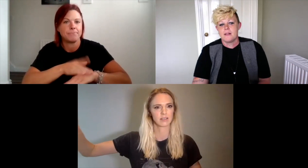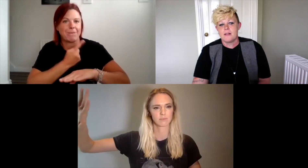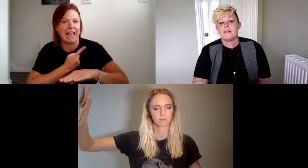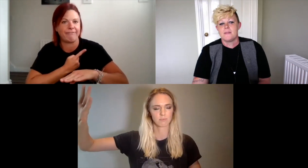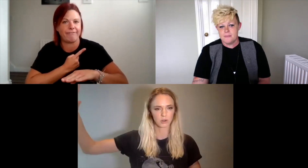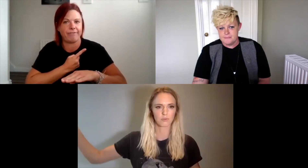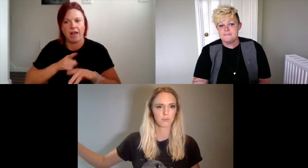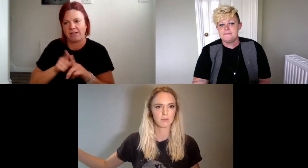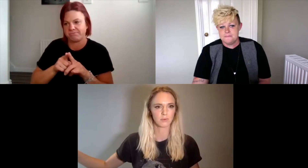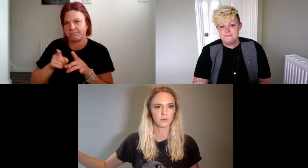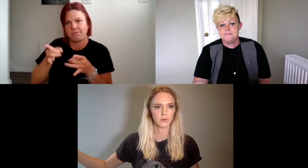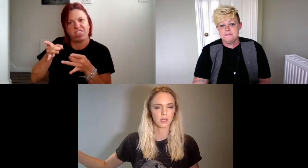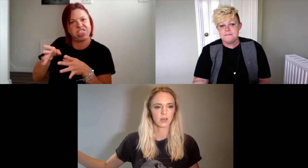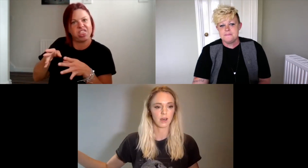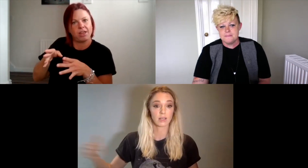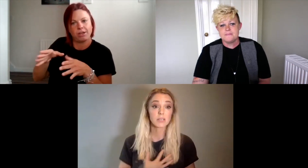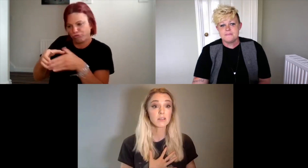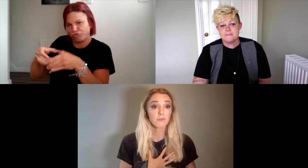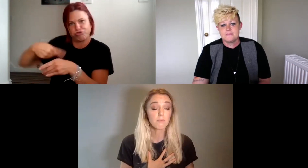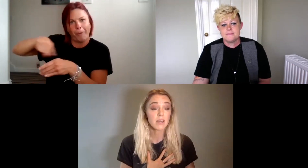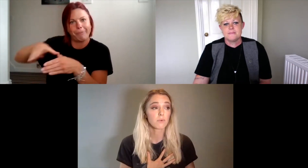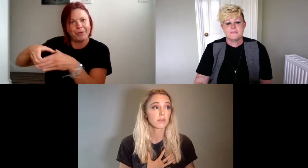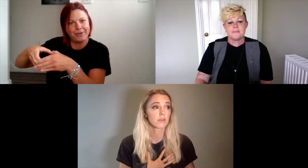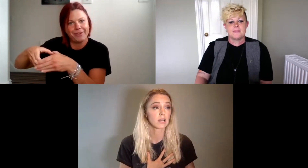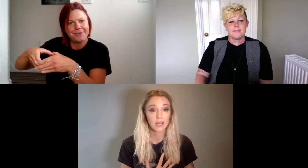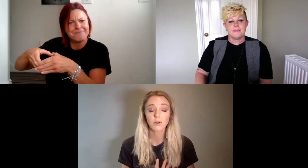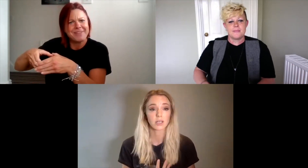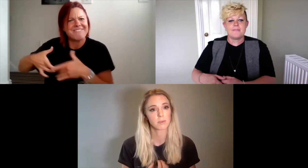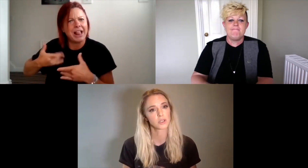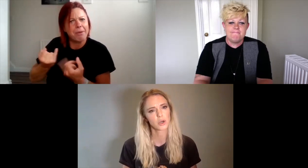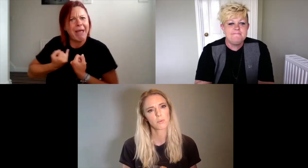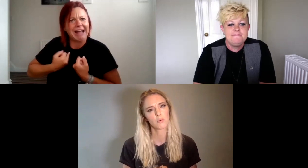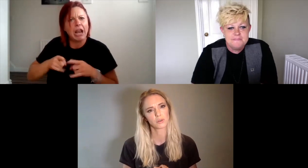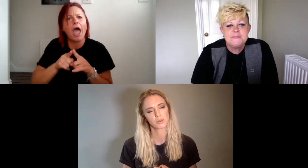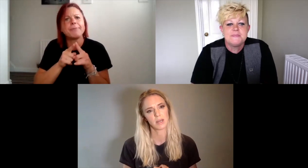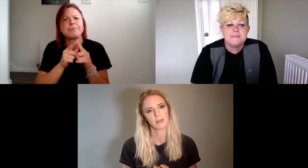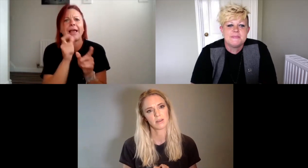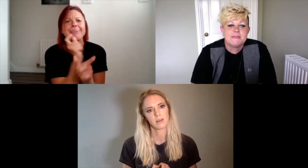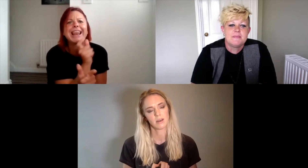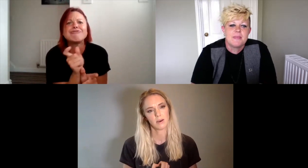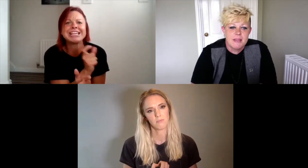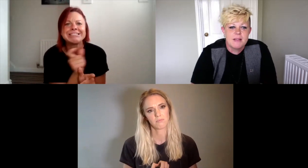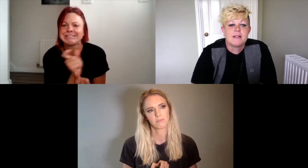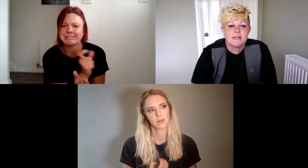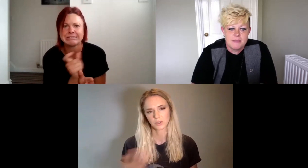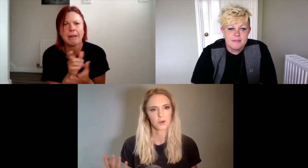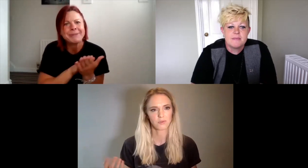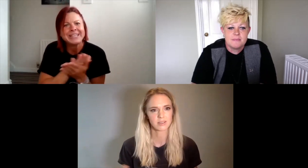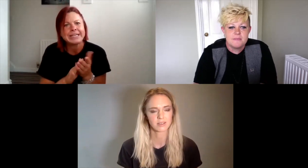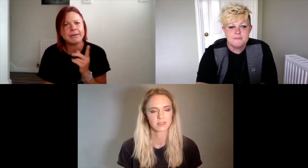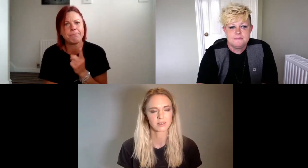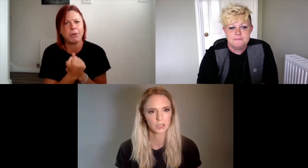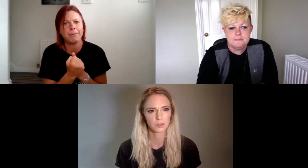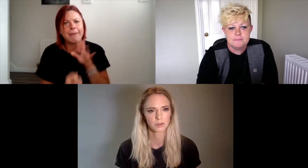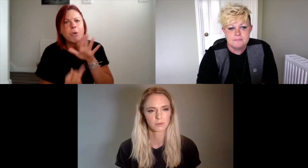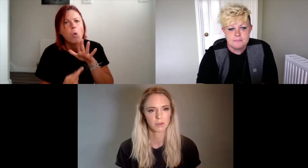excluding this group of people, especially for me, with lyrics being so important to me. There's no reason